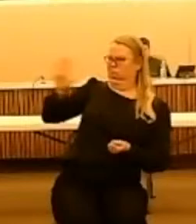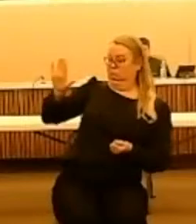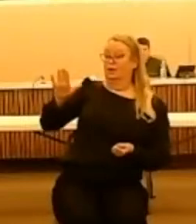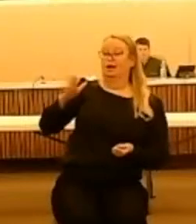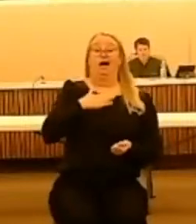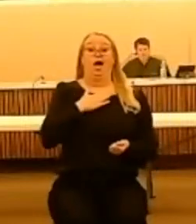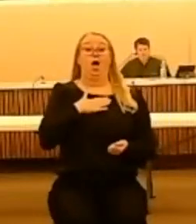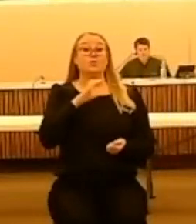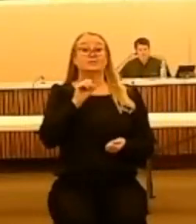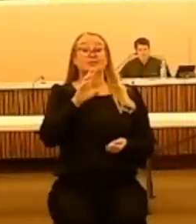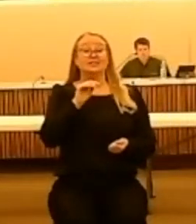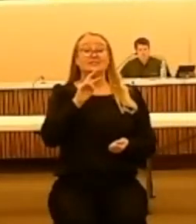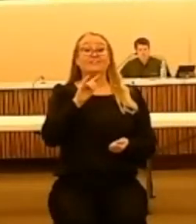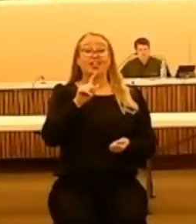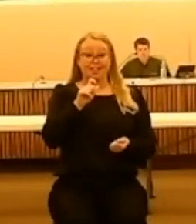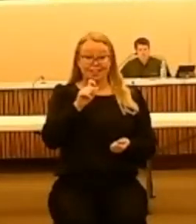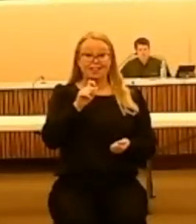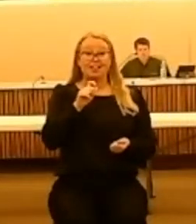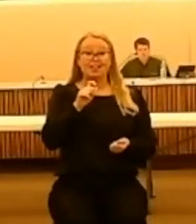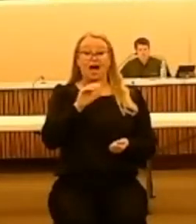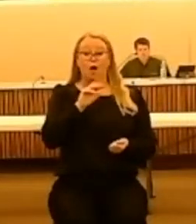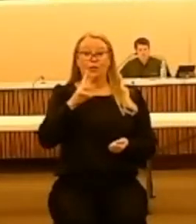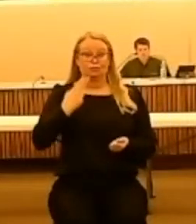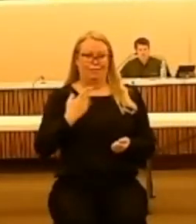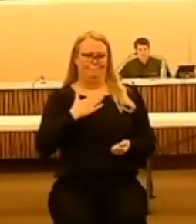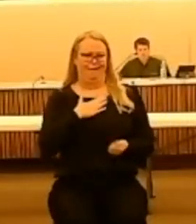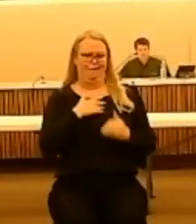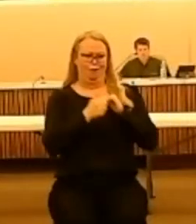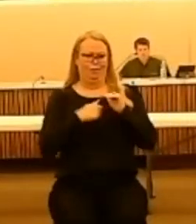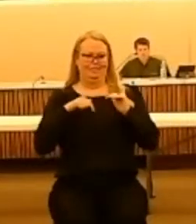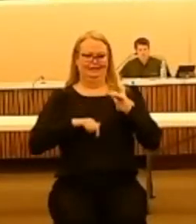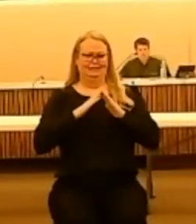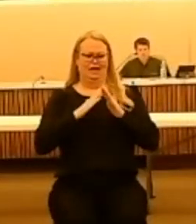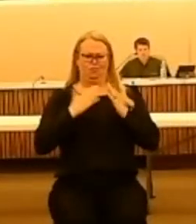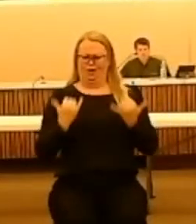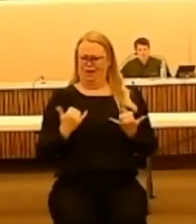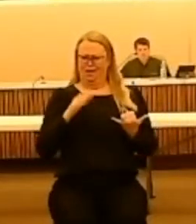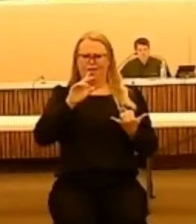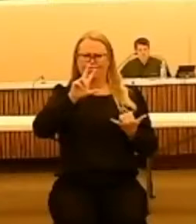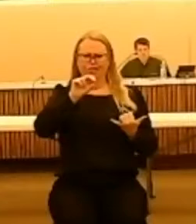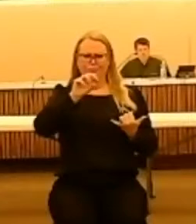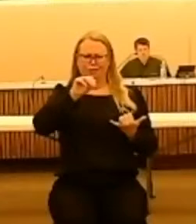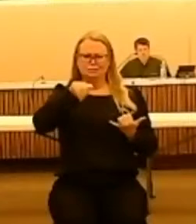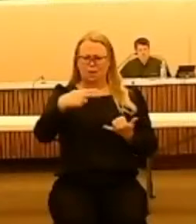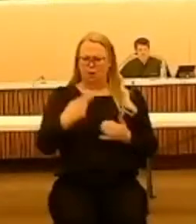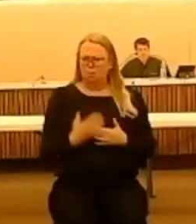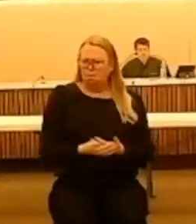West Henrietta Road is a town road and I'm under the impression it's 35 miles an hour.